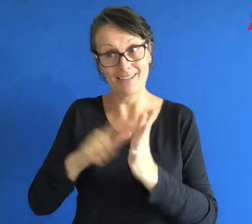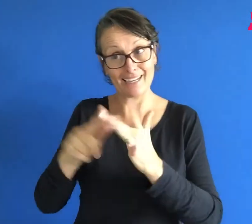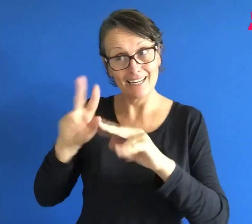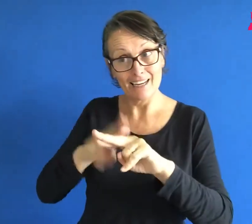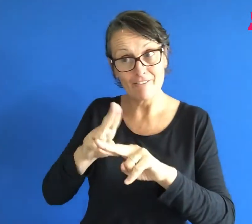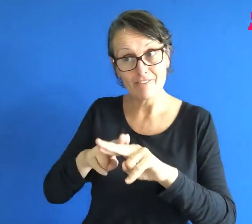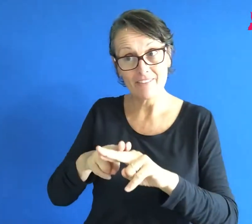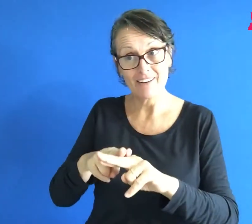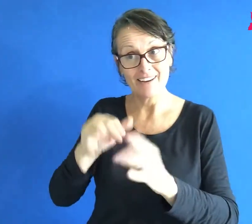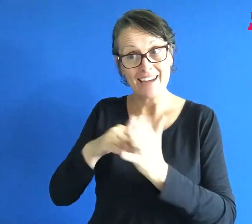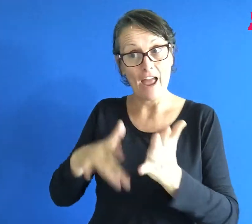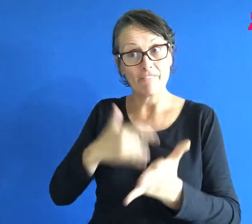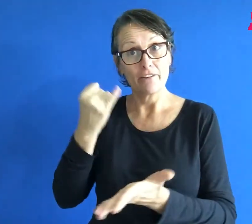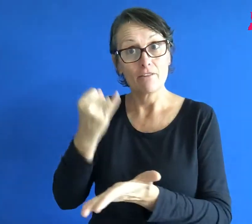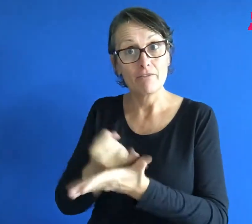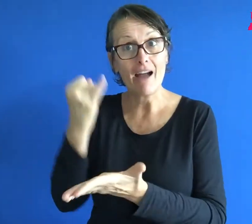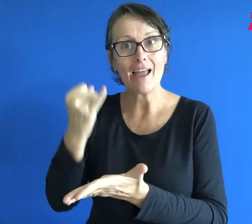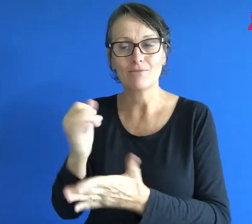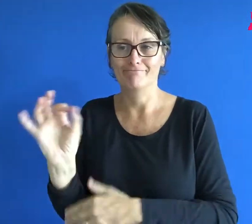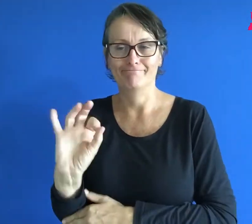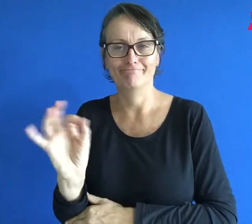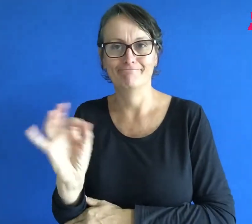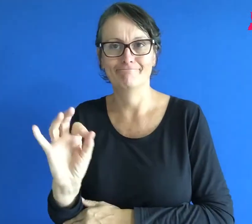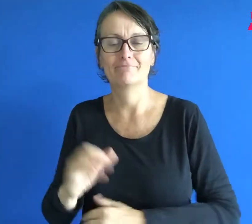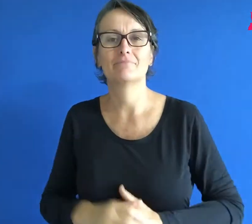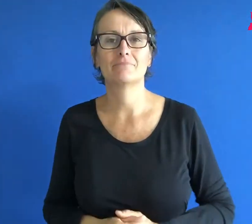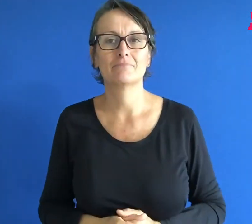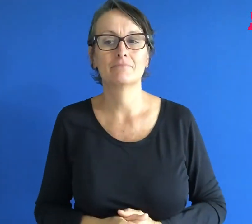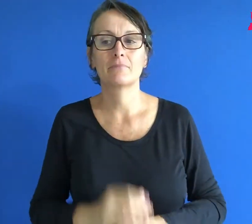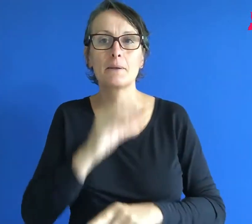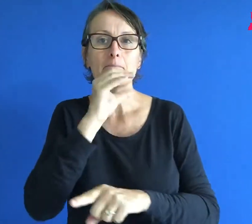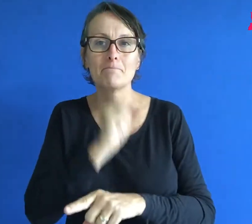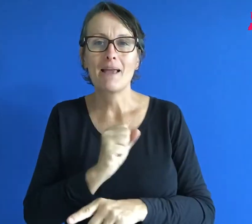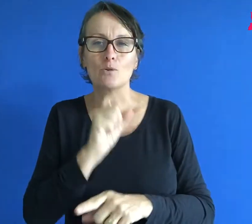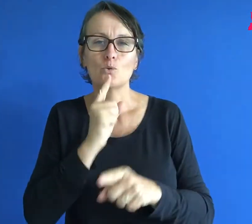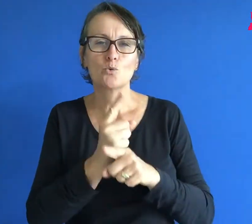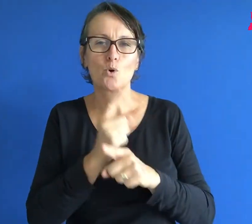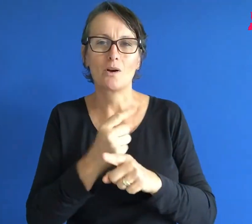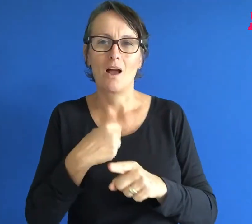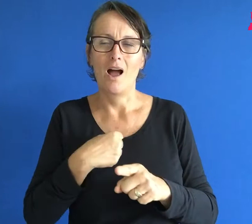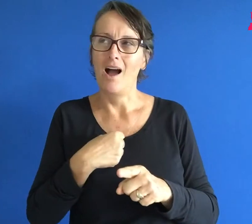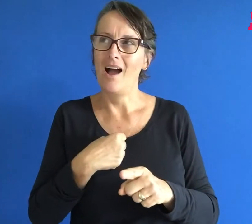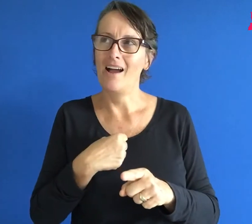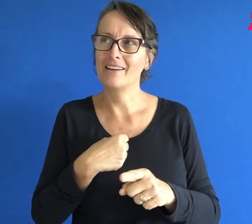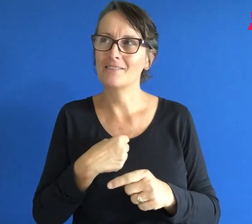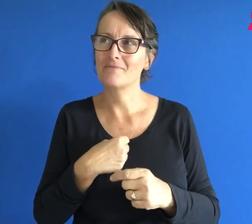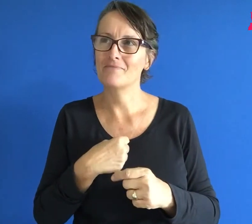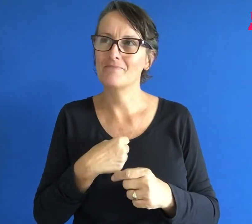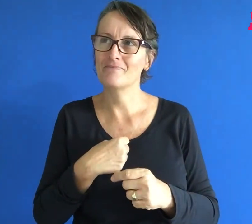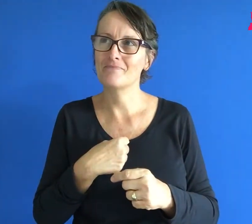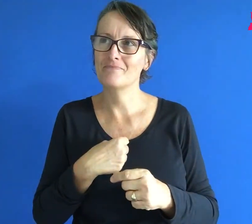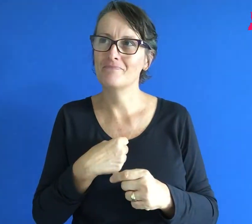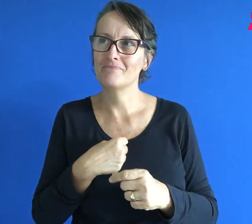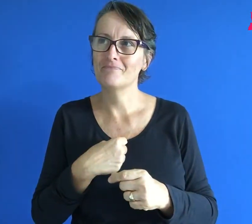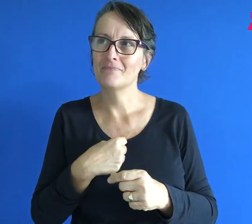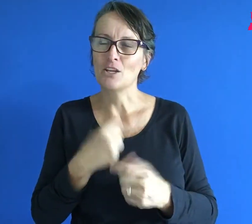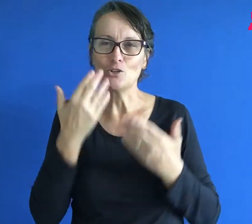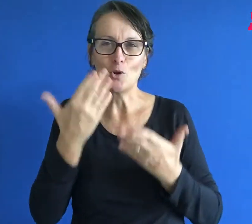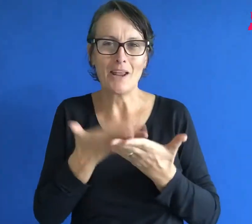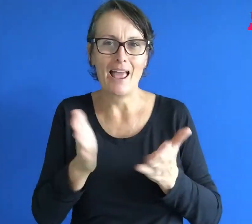his capacity to contribute to the saves. I've been umming and ahhing about the right way to frame this for the duration of this conversation, but the